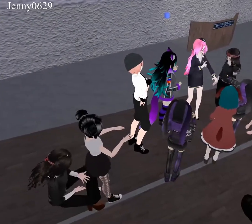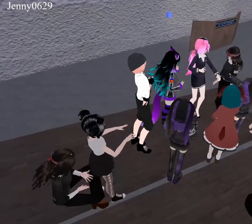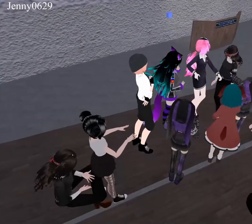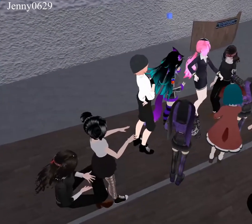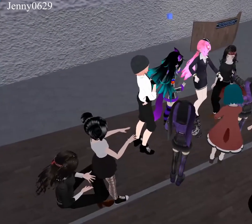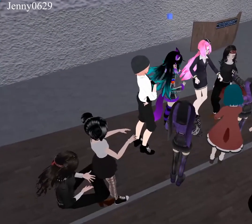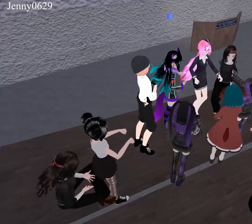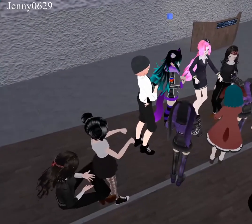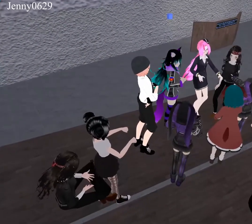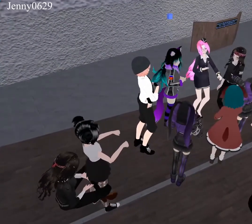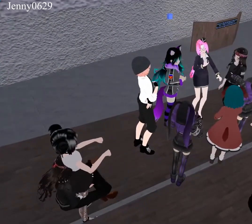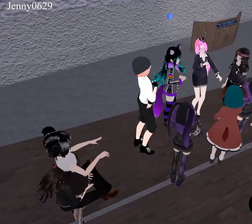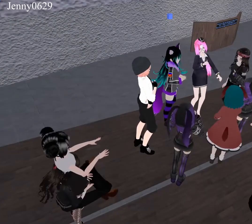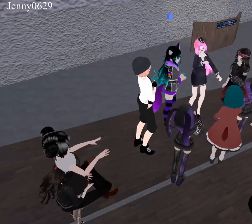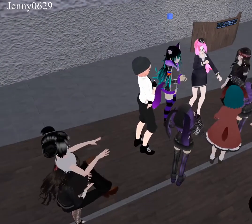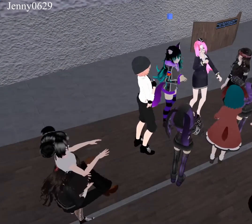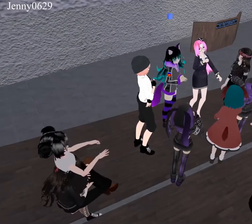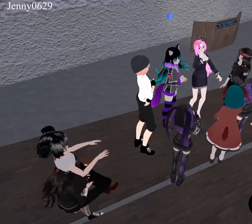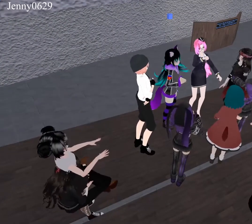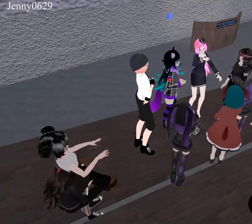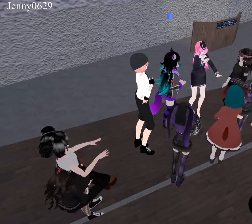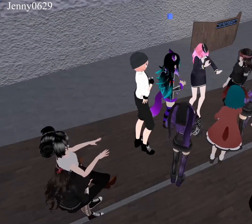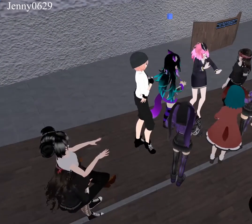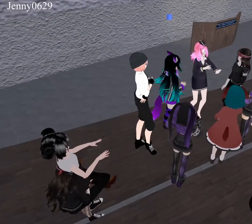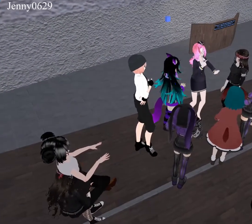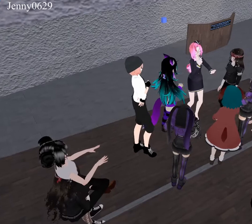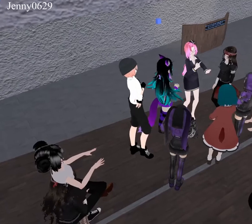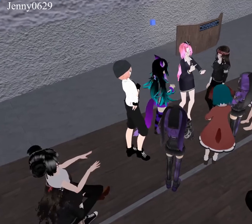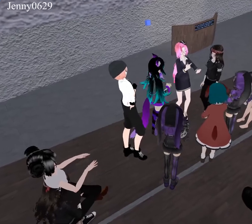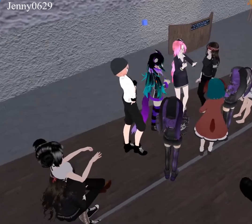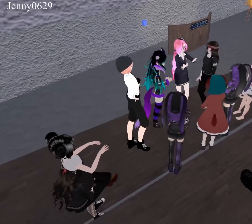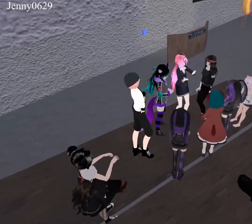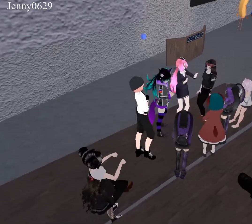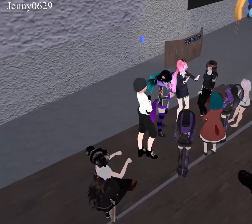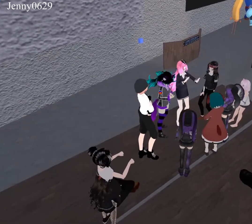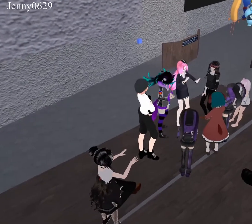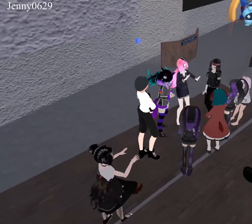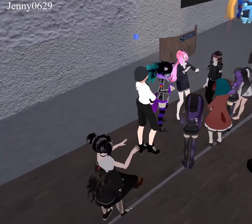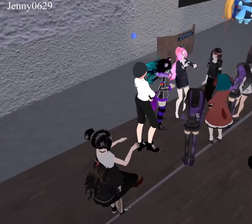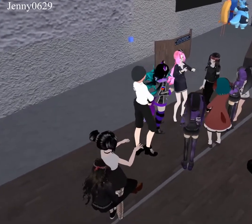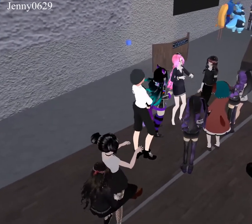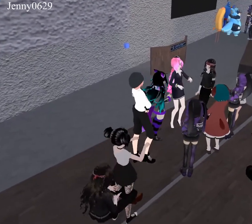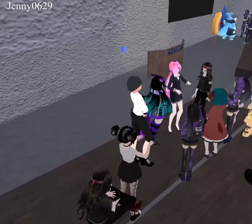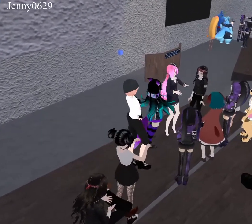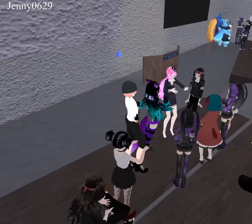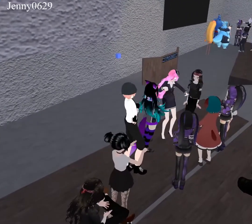Yeah. Mufasa was killed. That was PG. Okay, I will say it's fine, but as long as you're not like, and